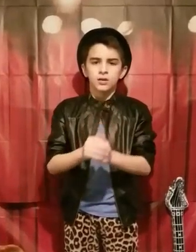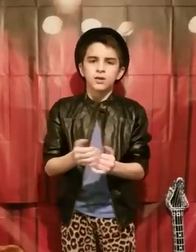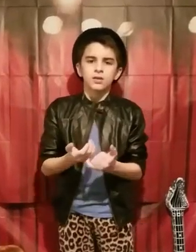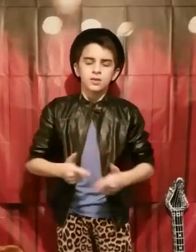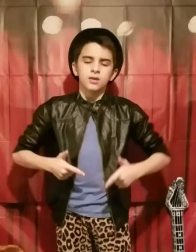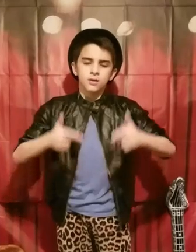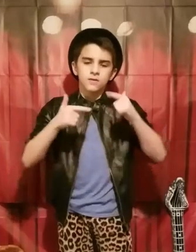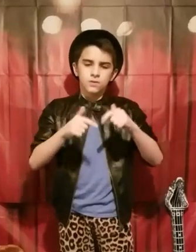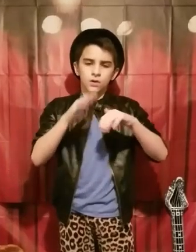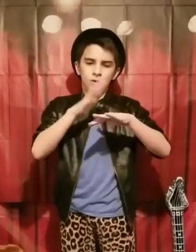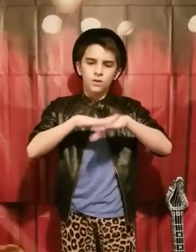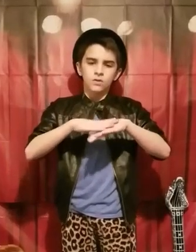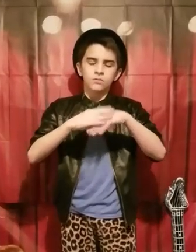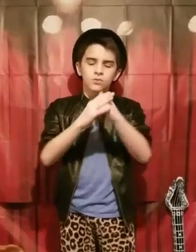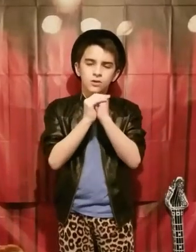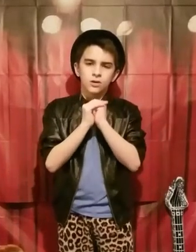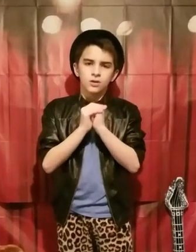Baby, it's okay